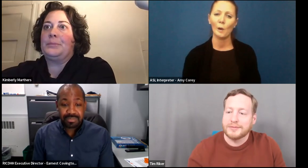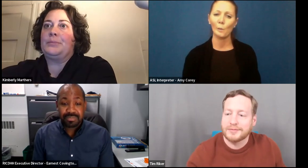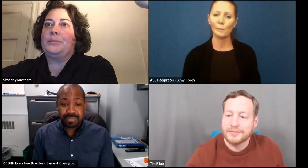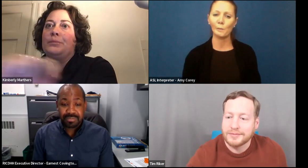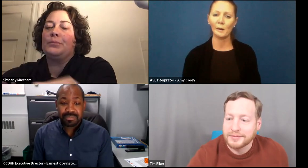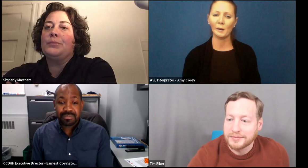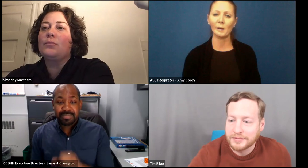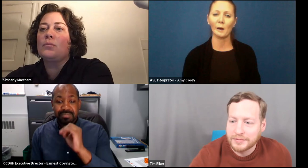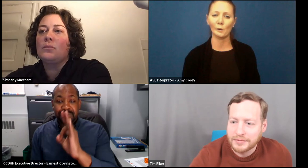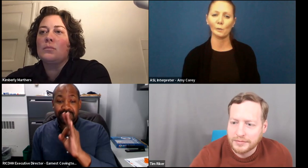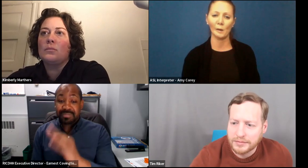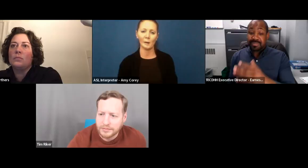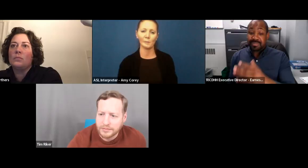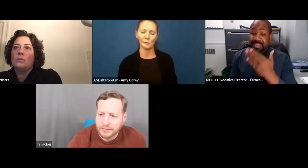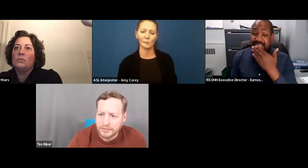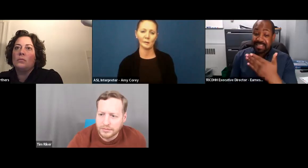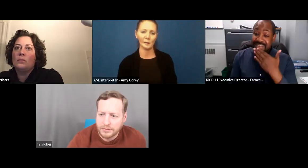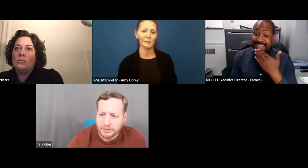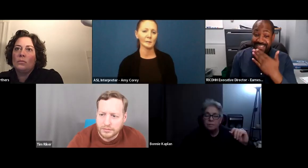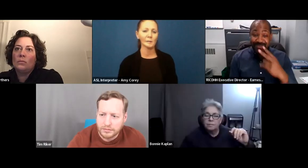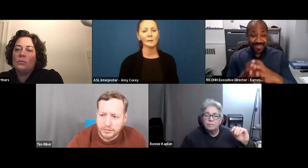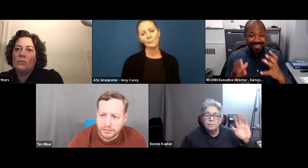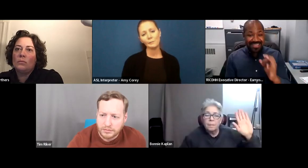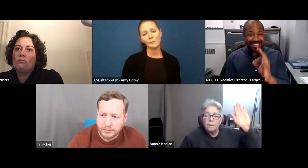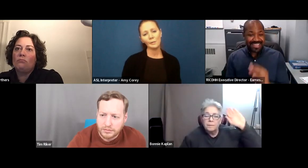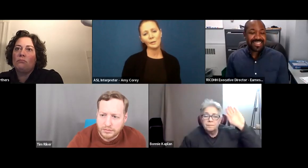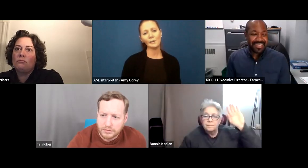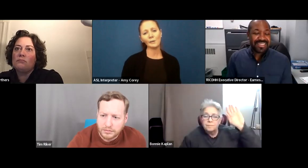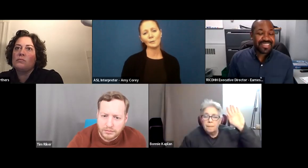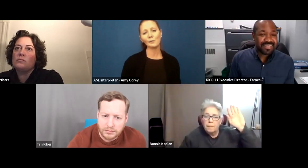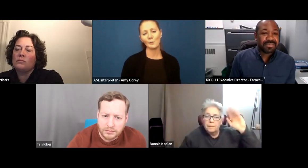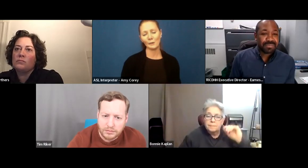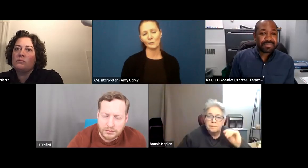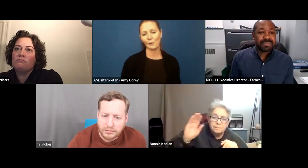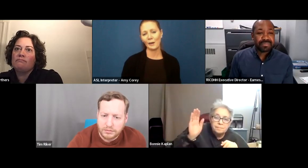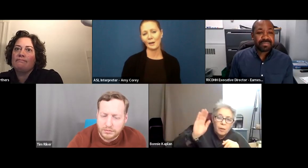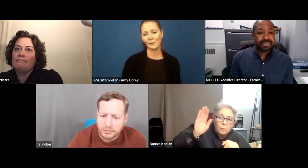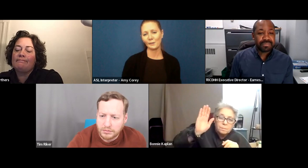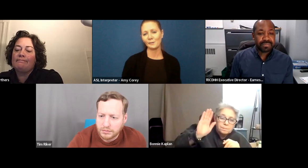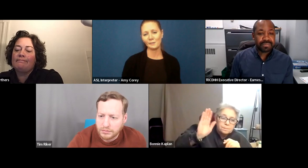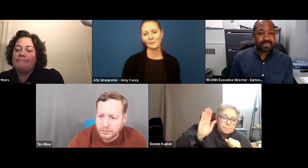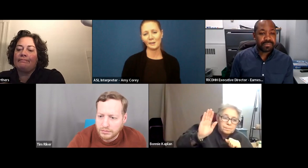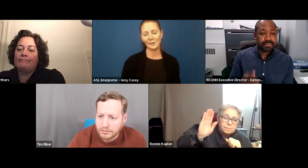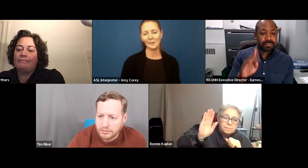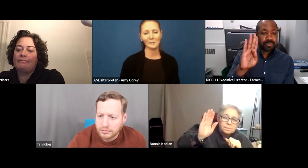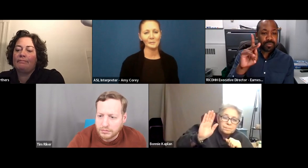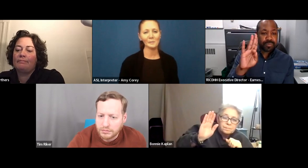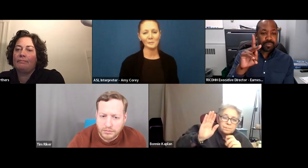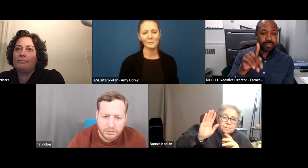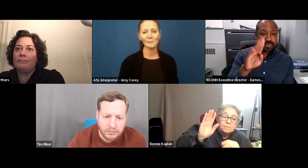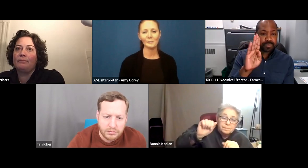those would be a great opportunity. Thank you so much for that, Ernest is